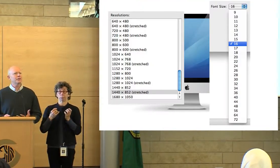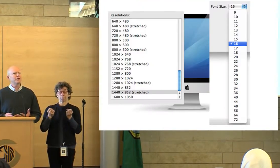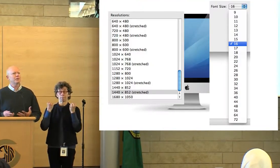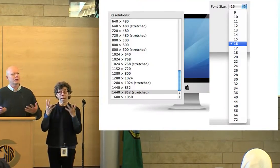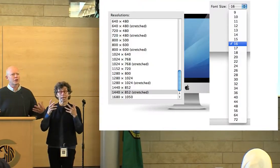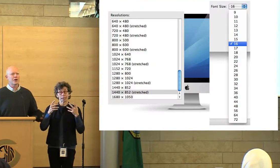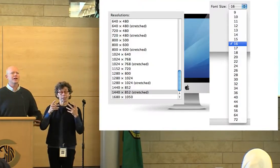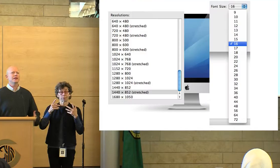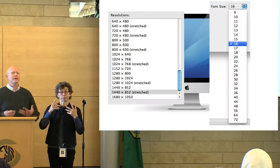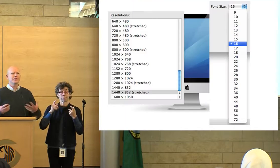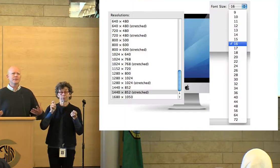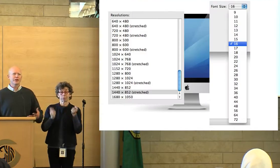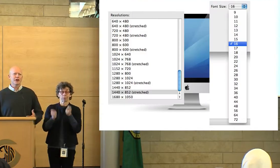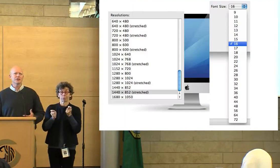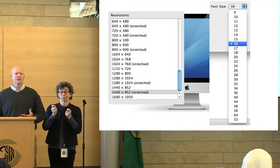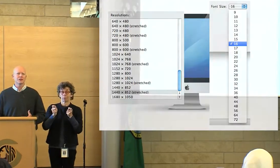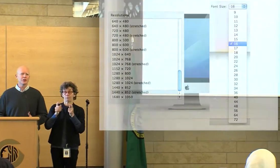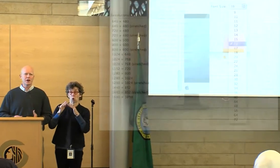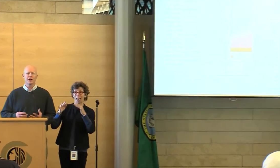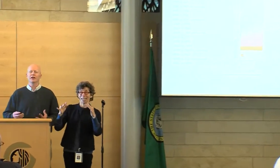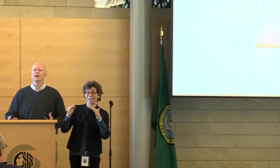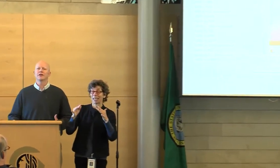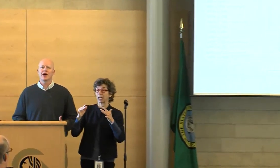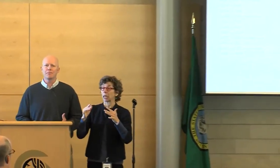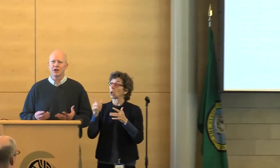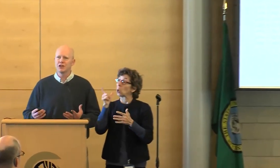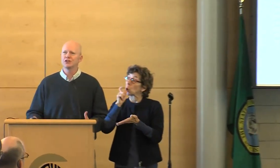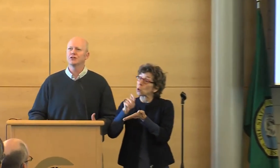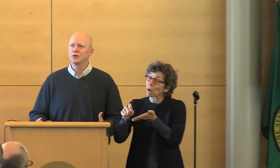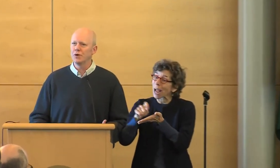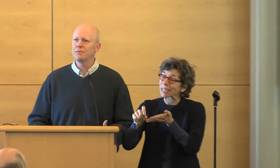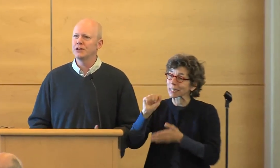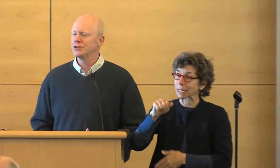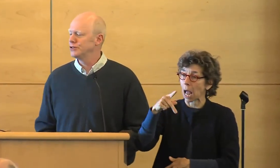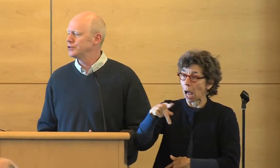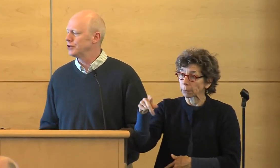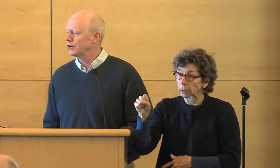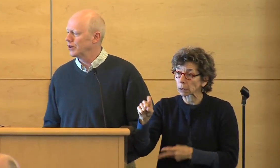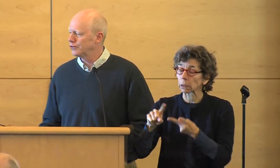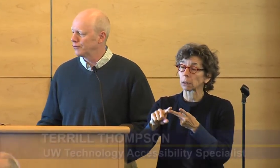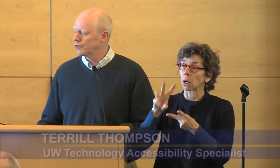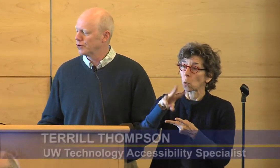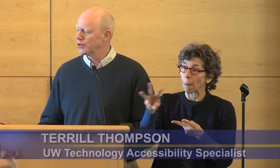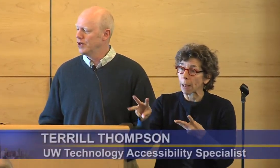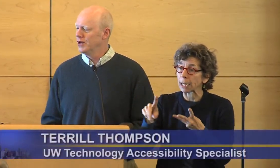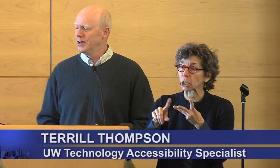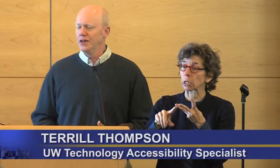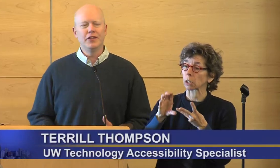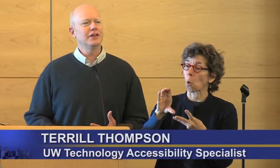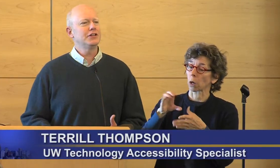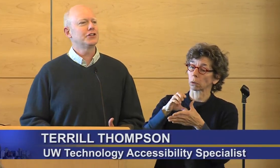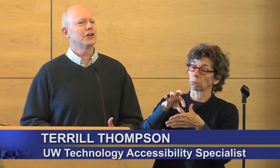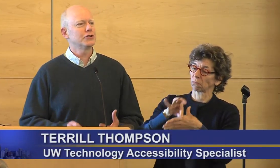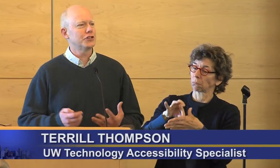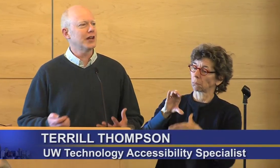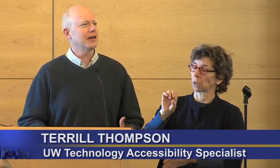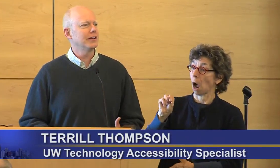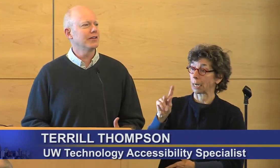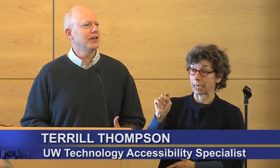easy just to go into preferences and change the font size within your browser. So what this